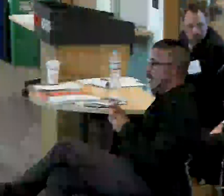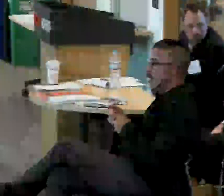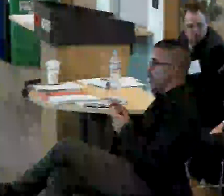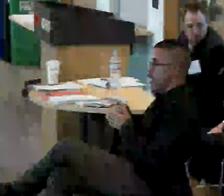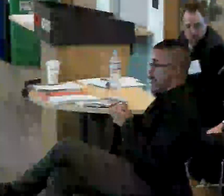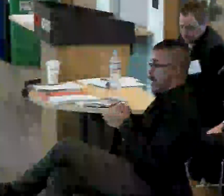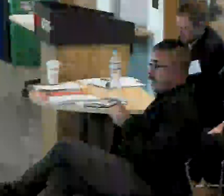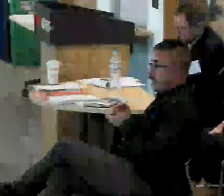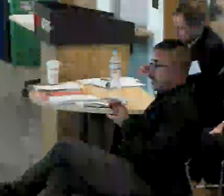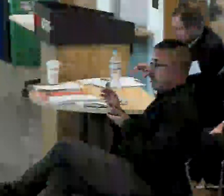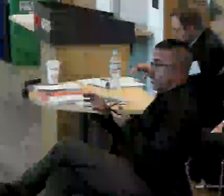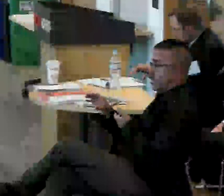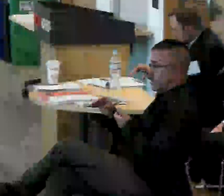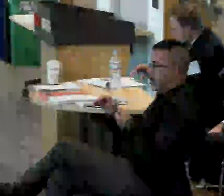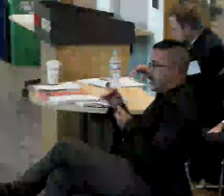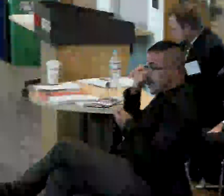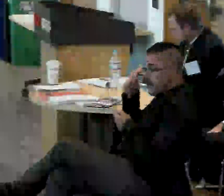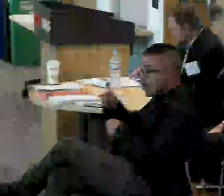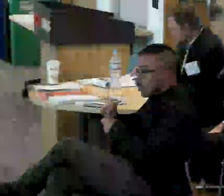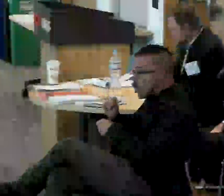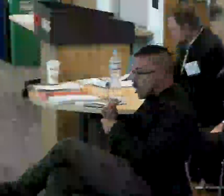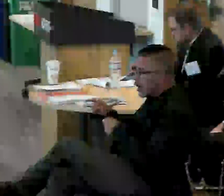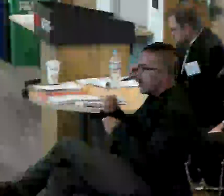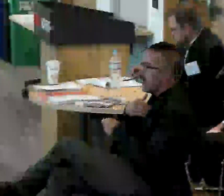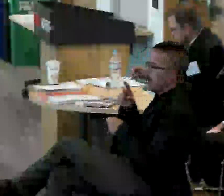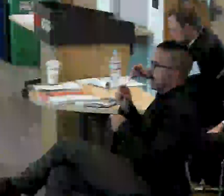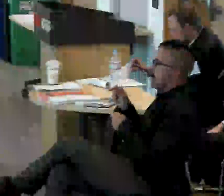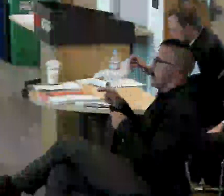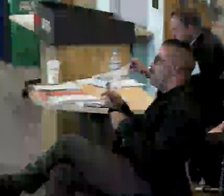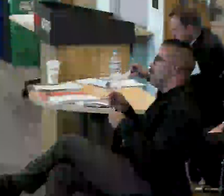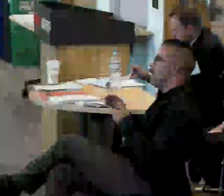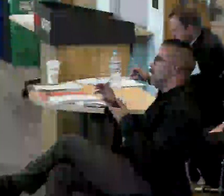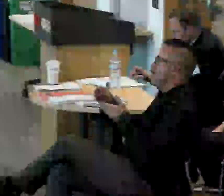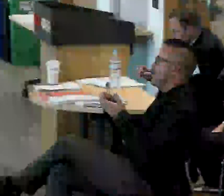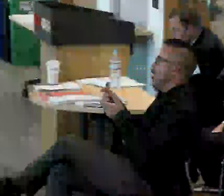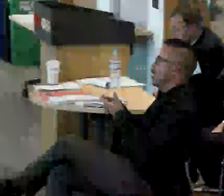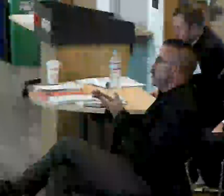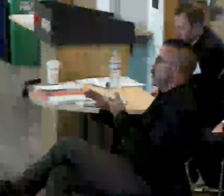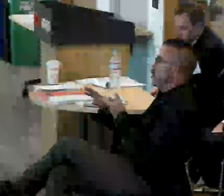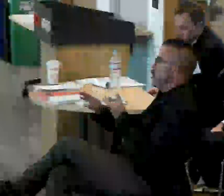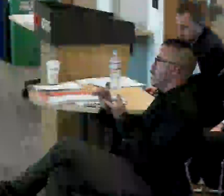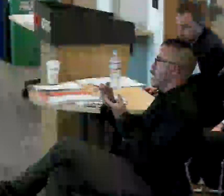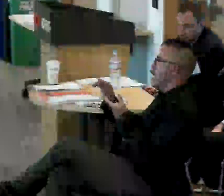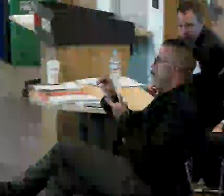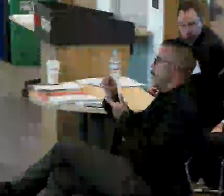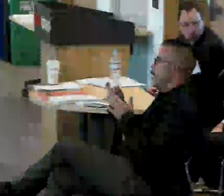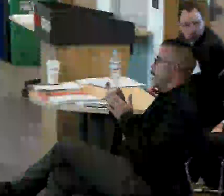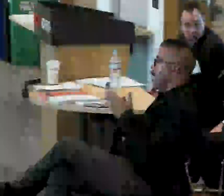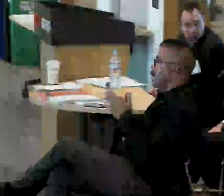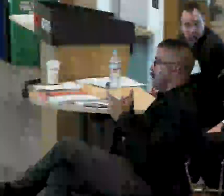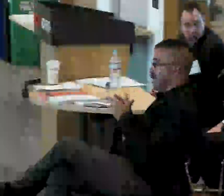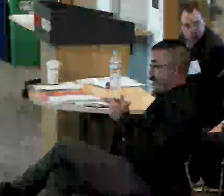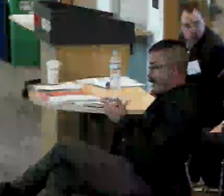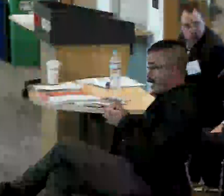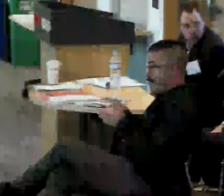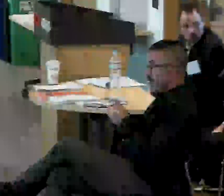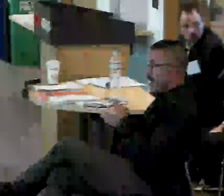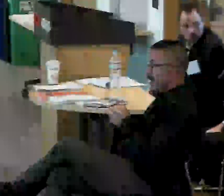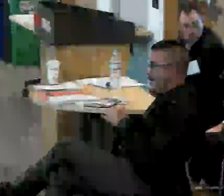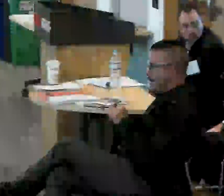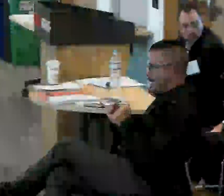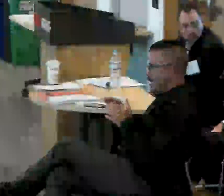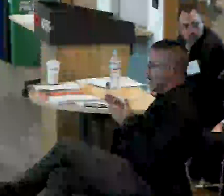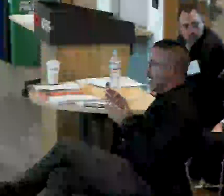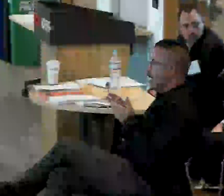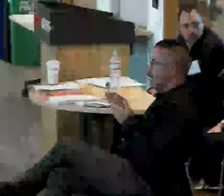like if you're working and you have a disability and you contribute money to your ABLE account, that money still is counted